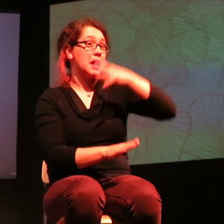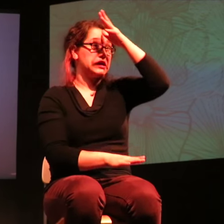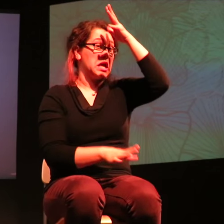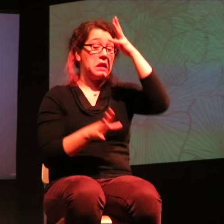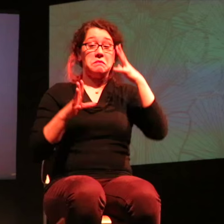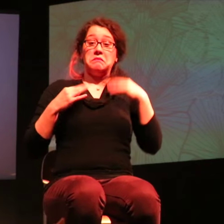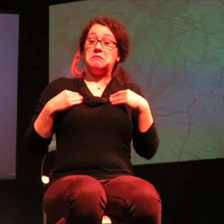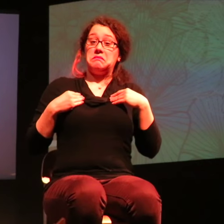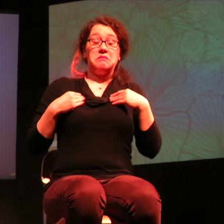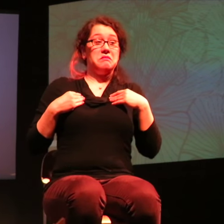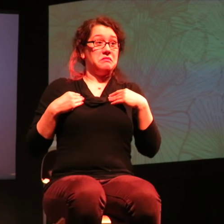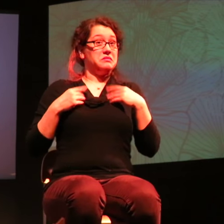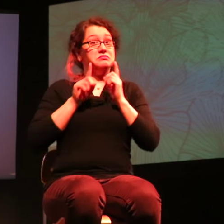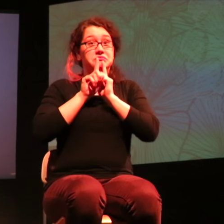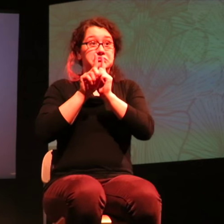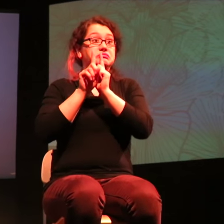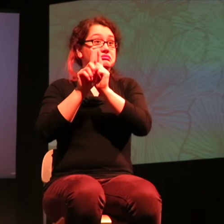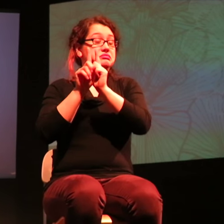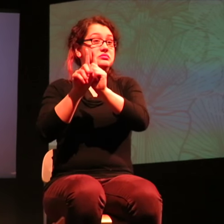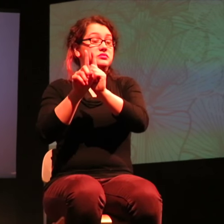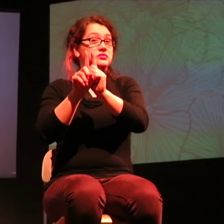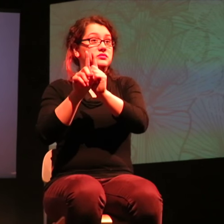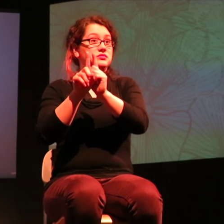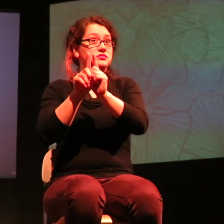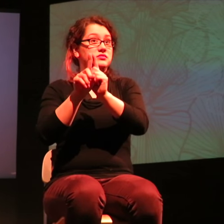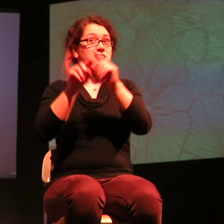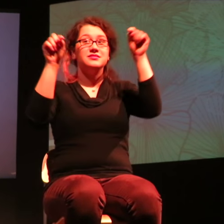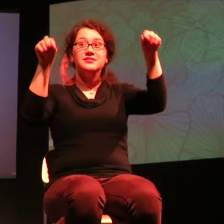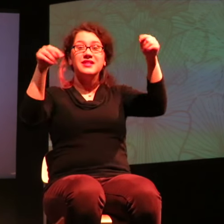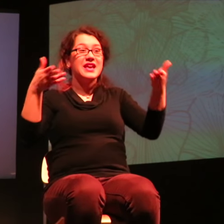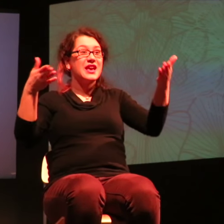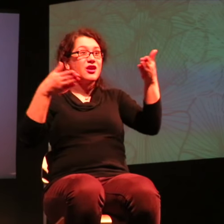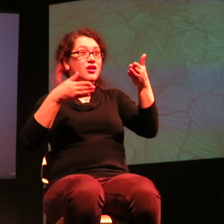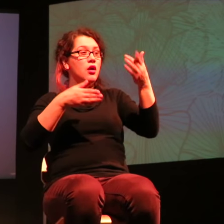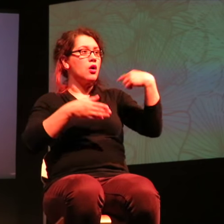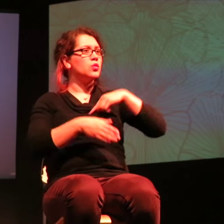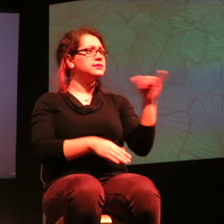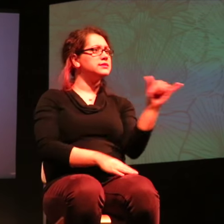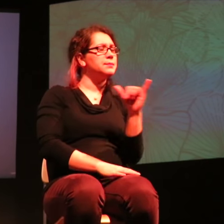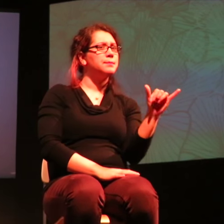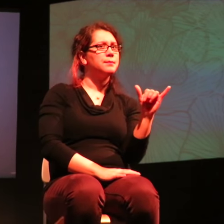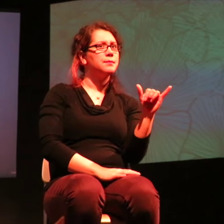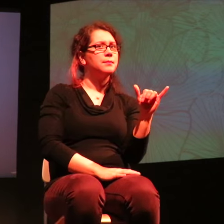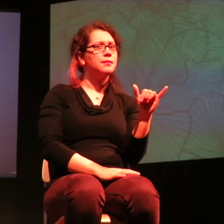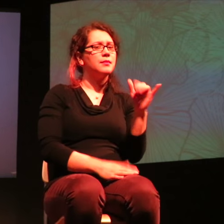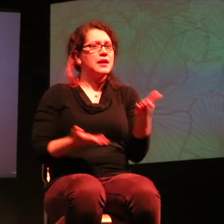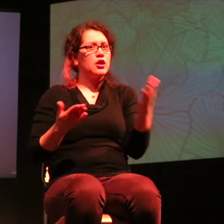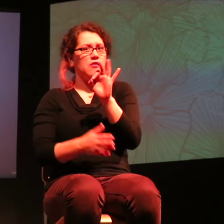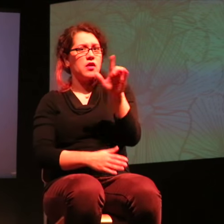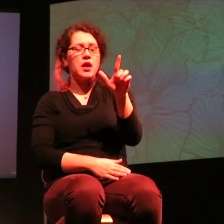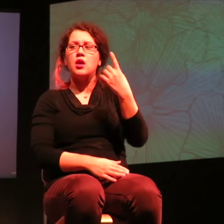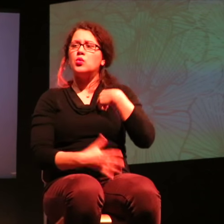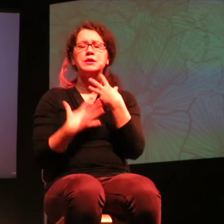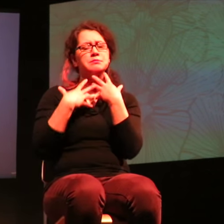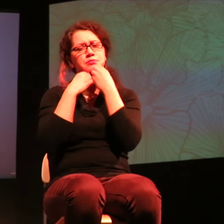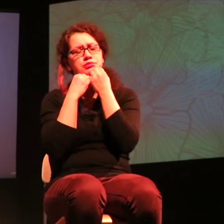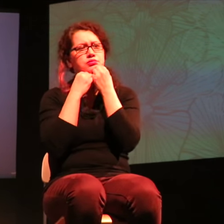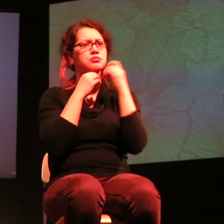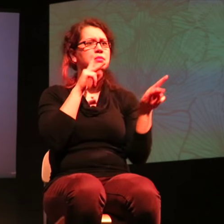get mentored. Will we be the kind of place where we say here at Frontline, we care more